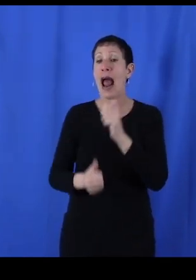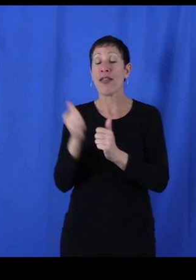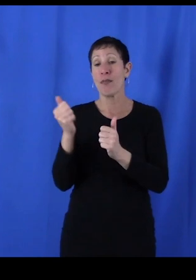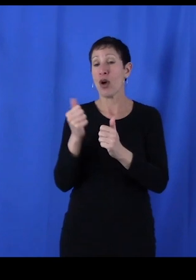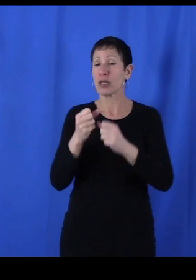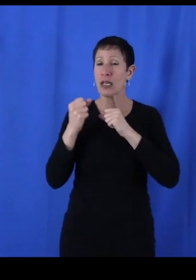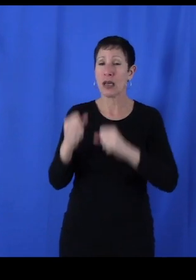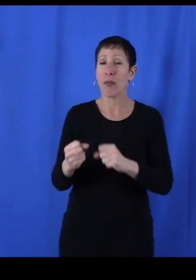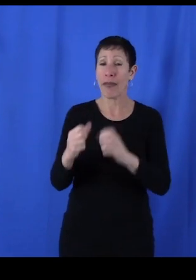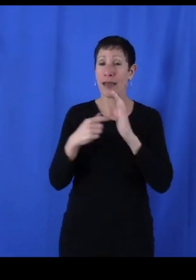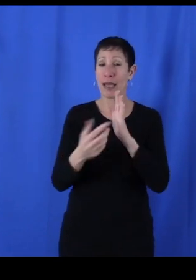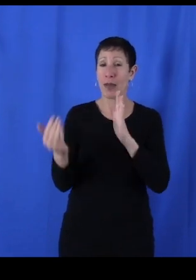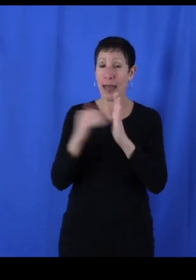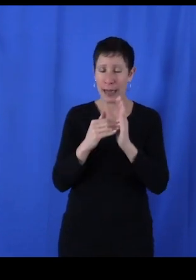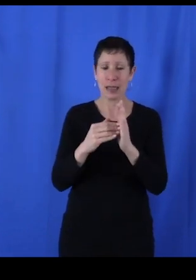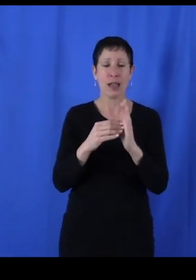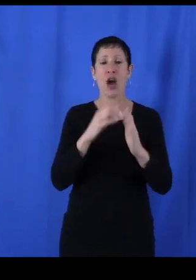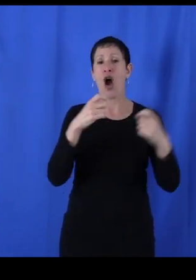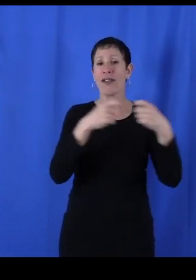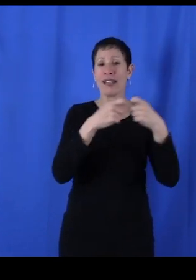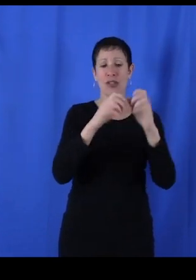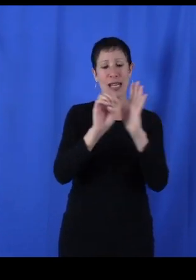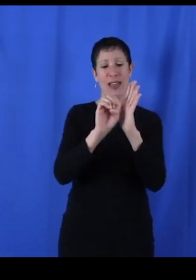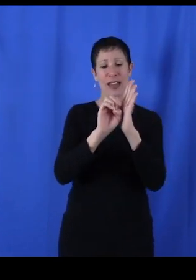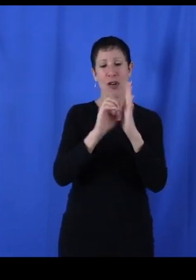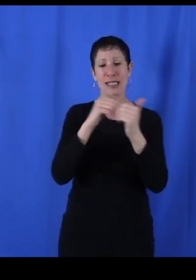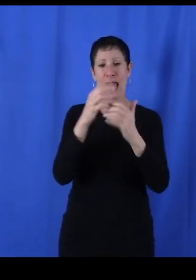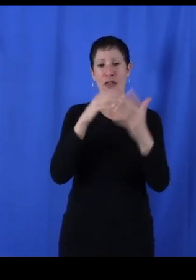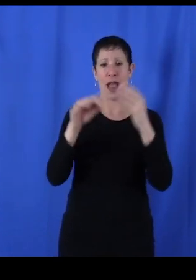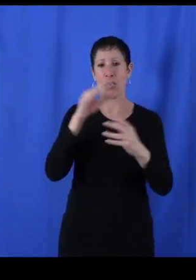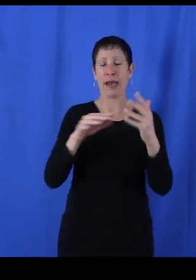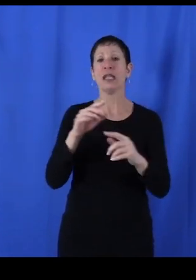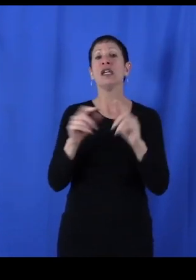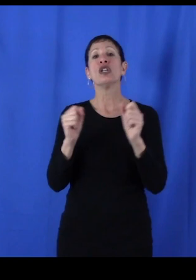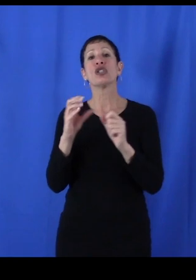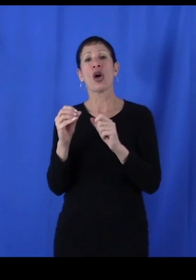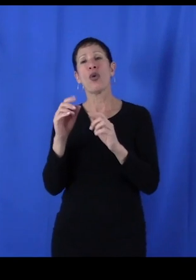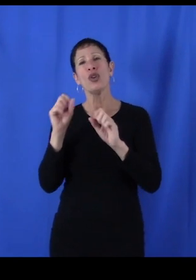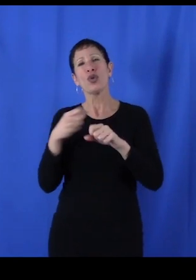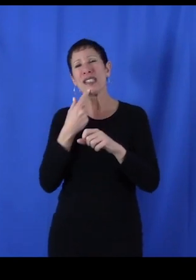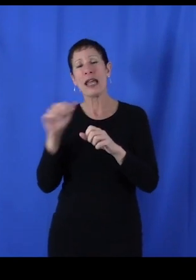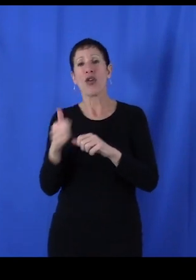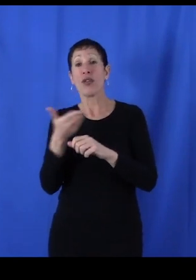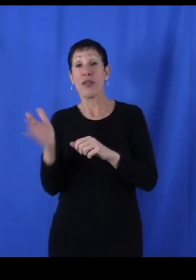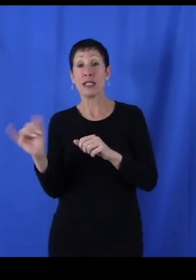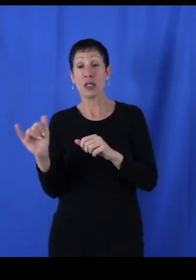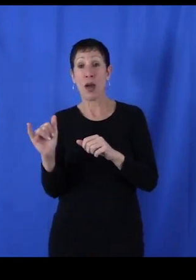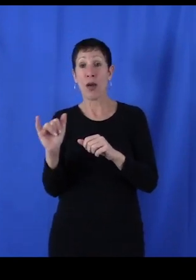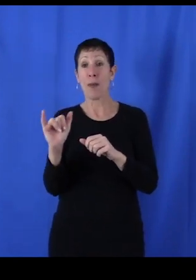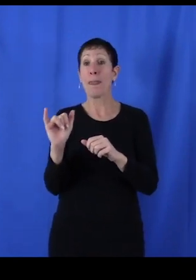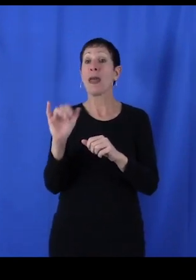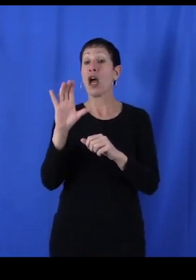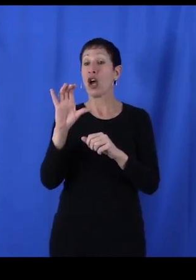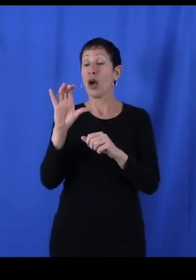is electricity, electrons, the way they operate. But you could say that there are other things as well. And the thing is, corporations really